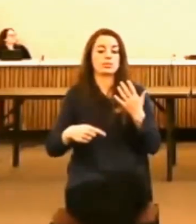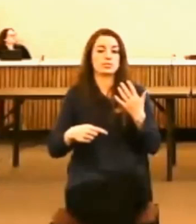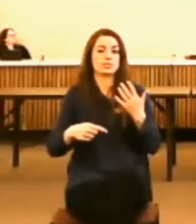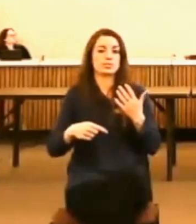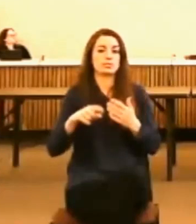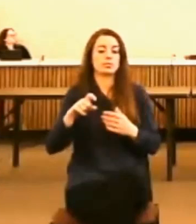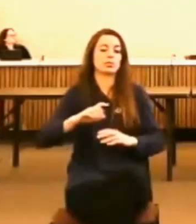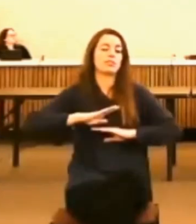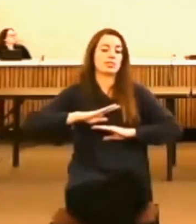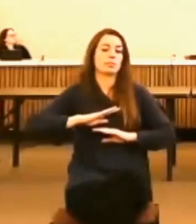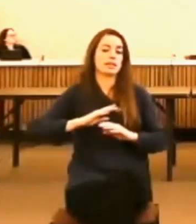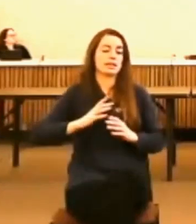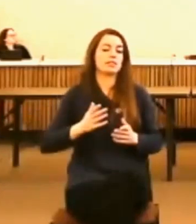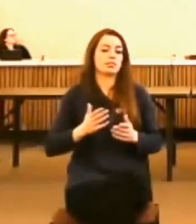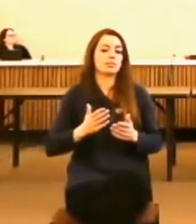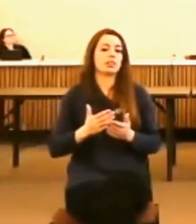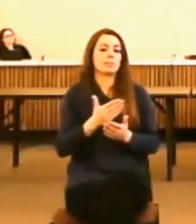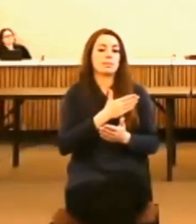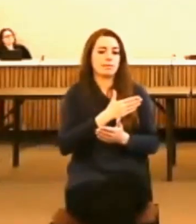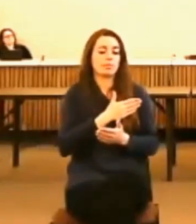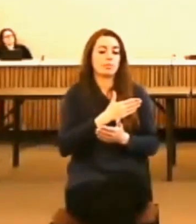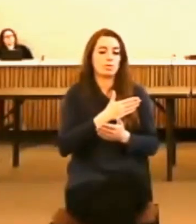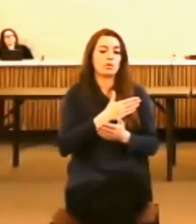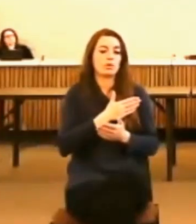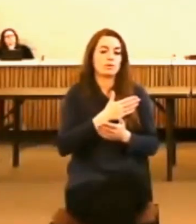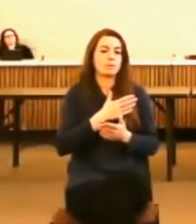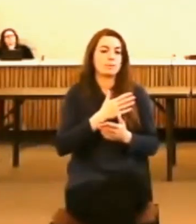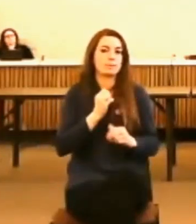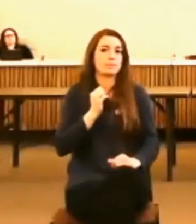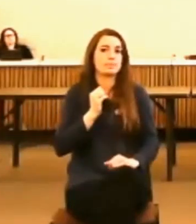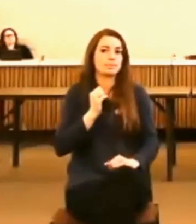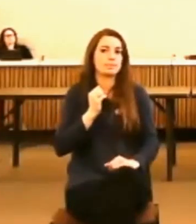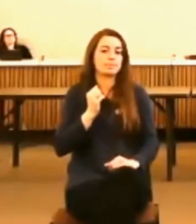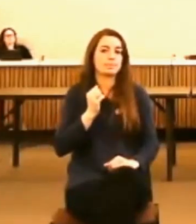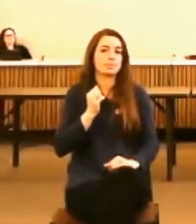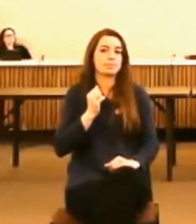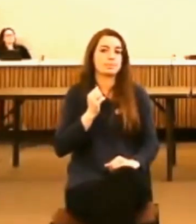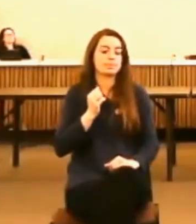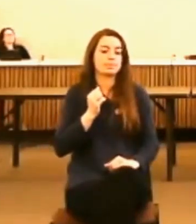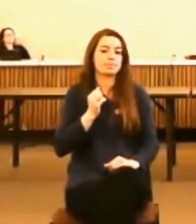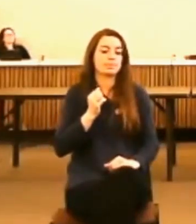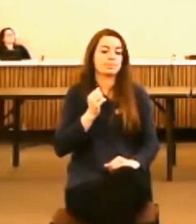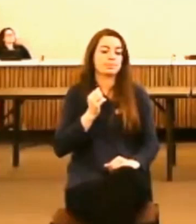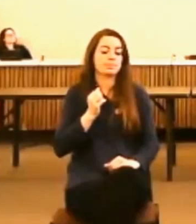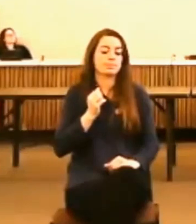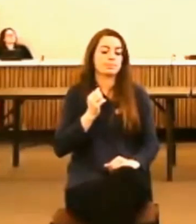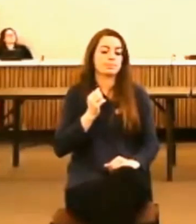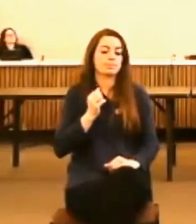conditions can affect other living beings, including, of course, humans.